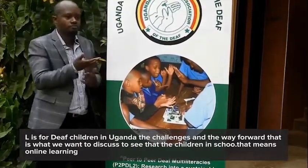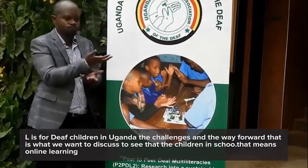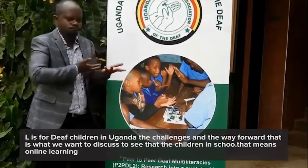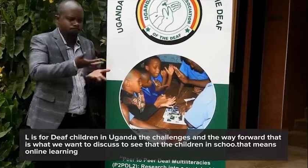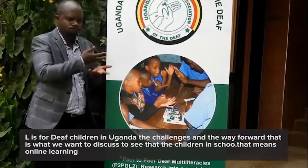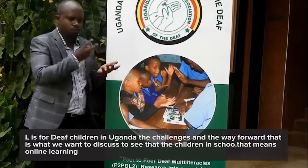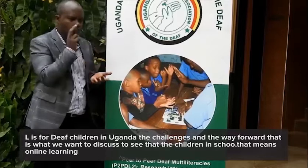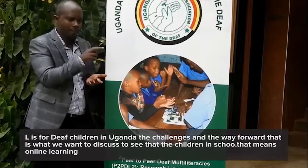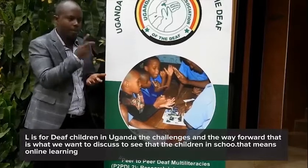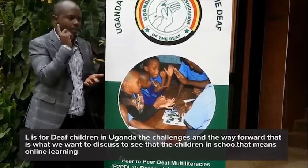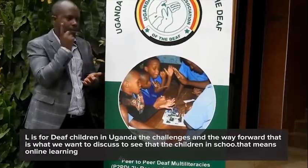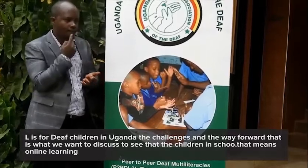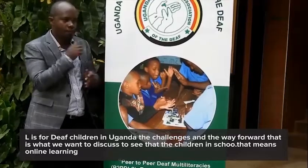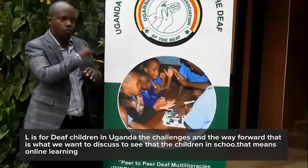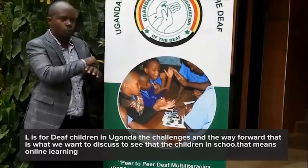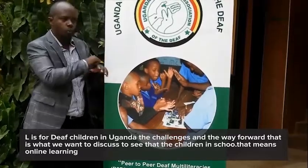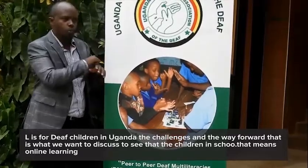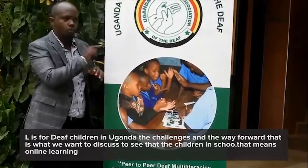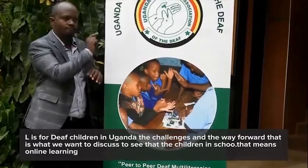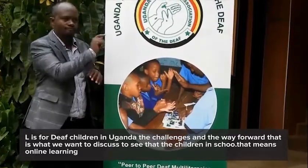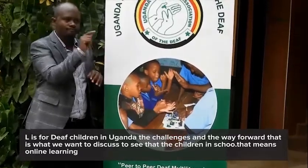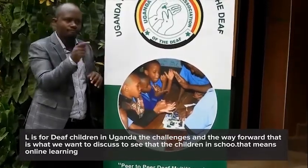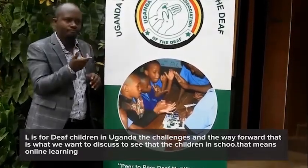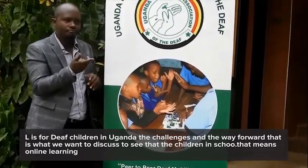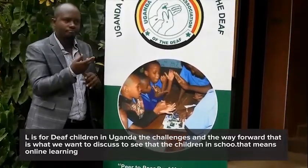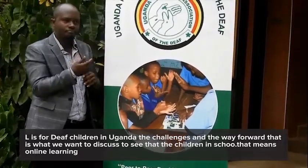discuss, to see that the children in school